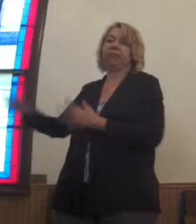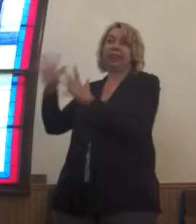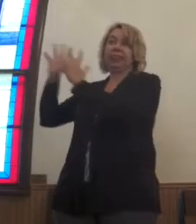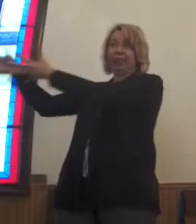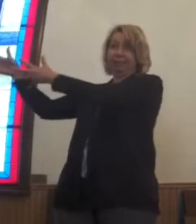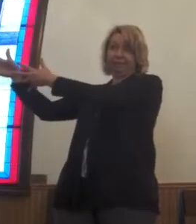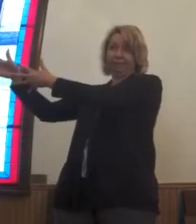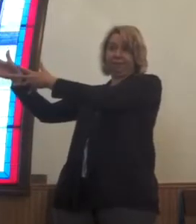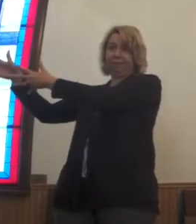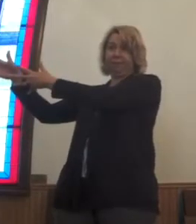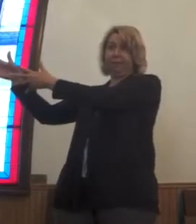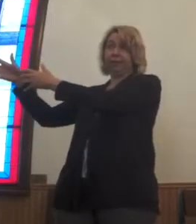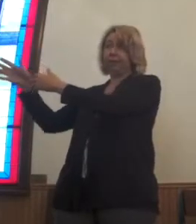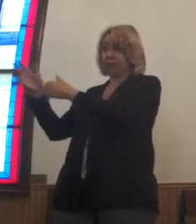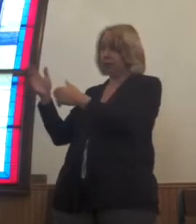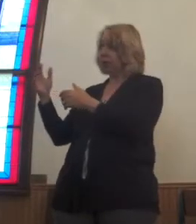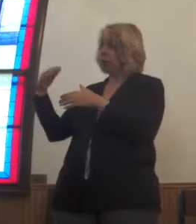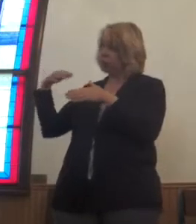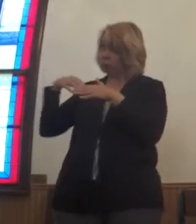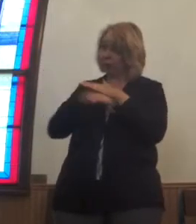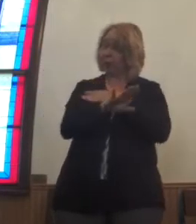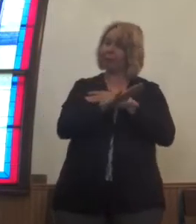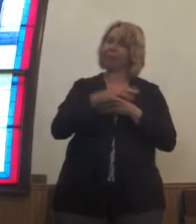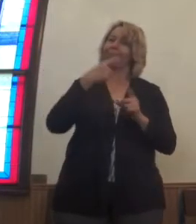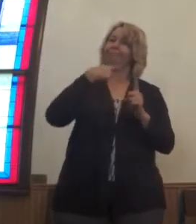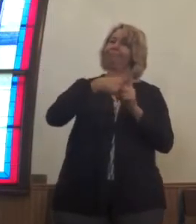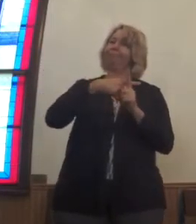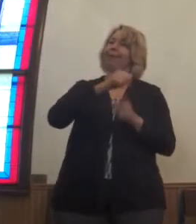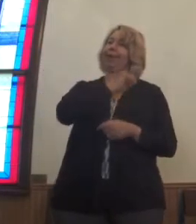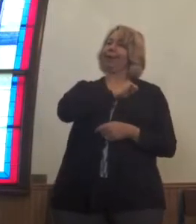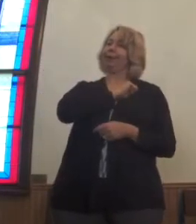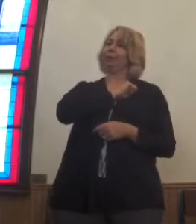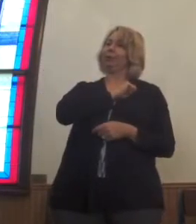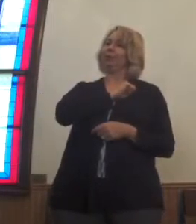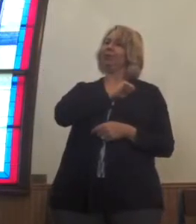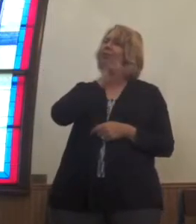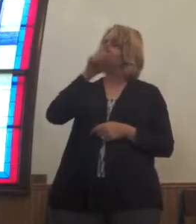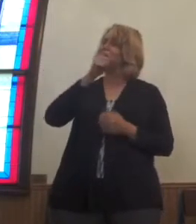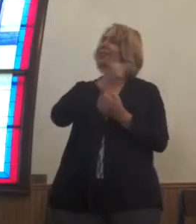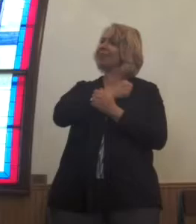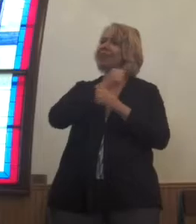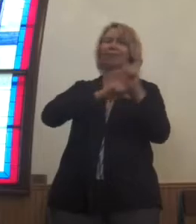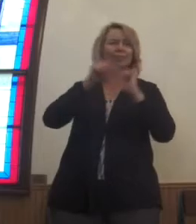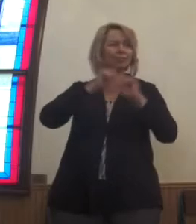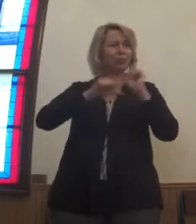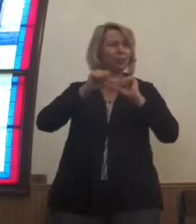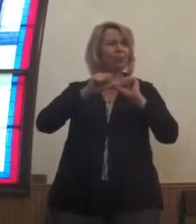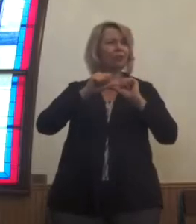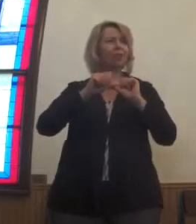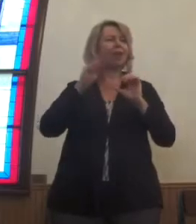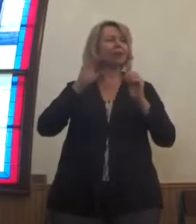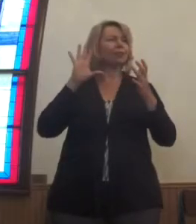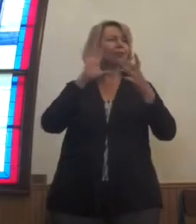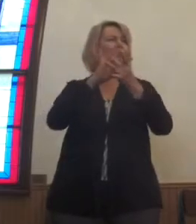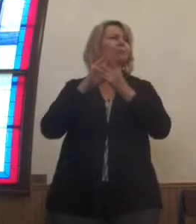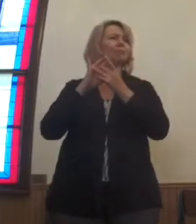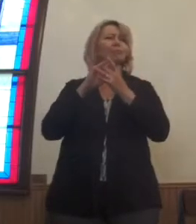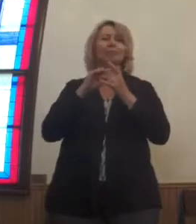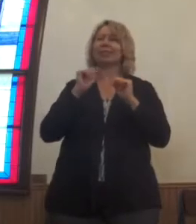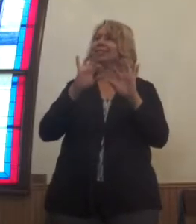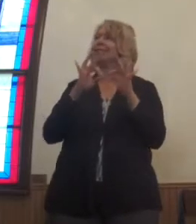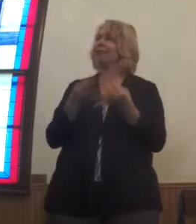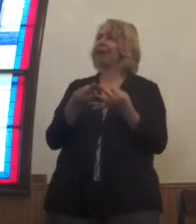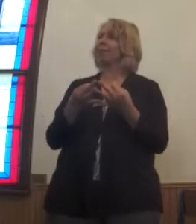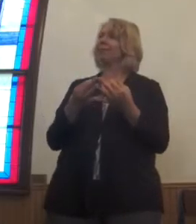way out, but leave it at the door when you come in. We're all here for one reason, to love one another and to be a part of the family, be a